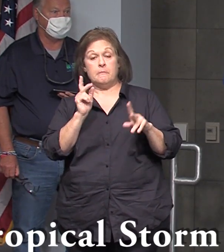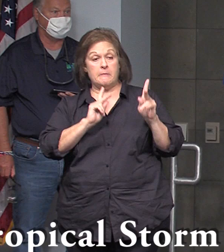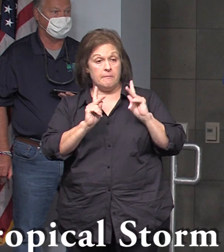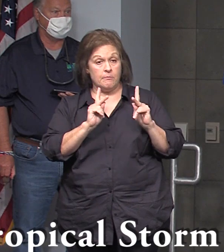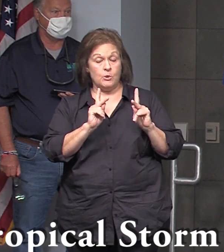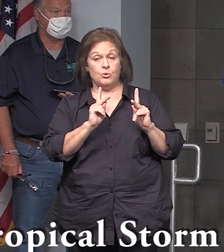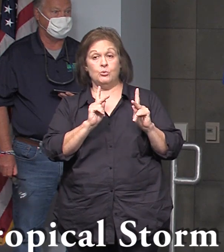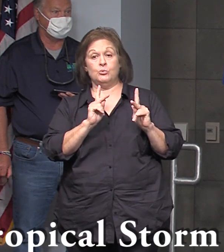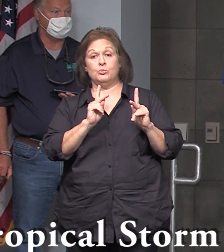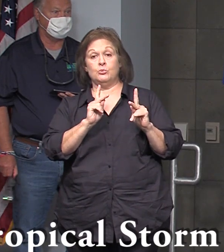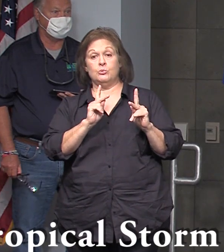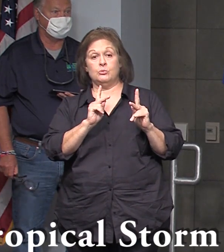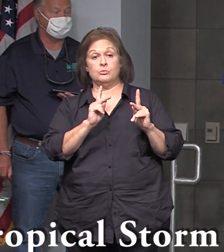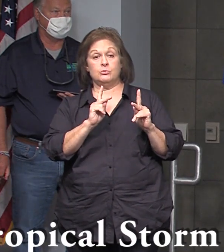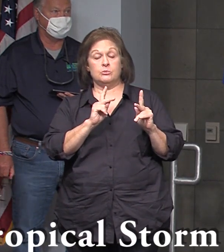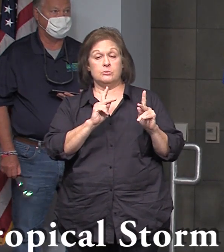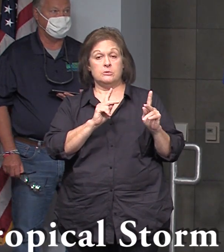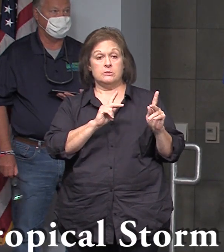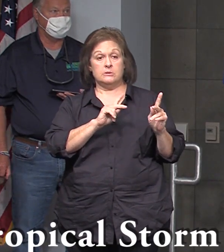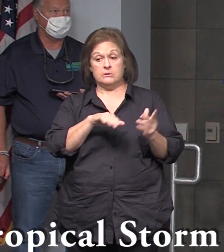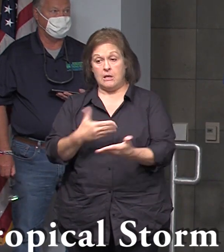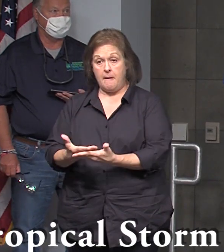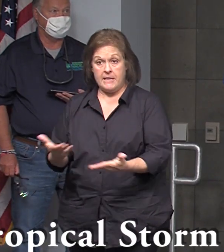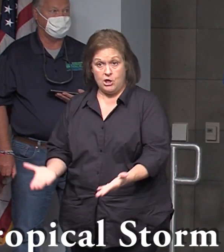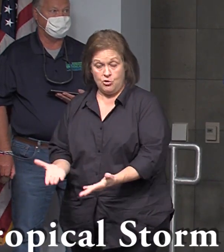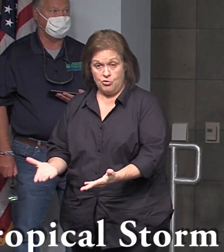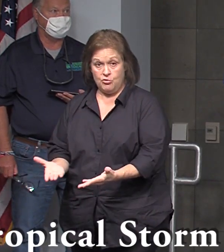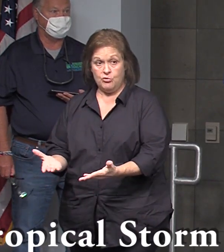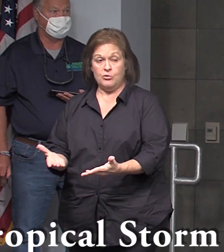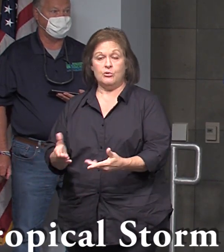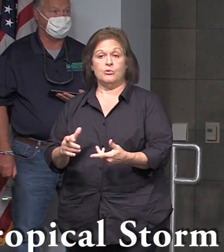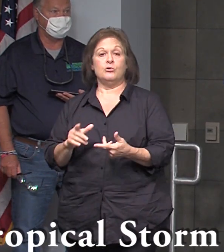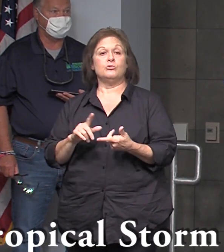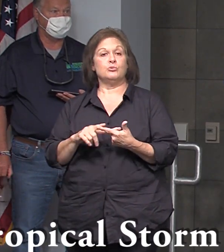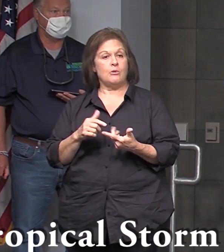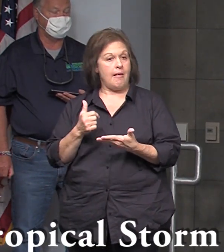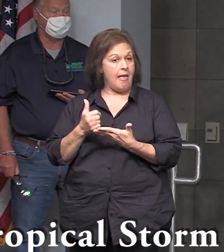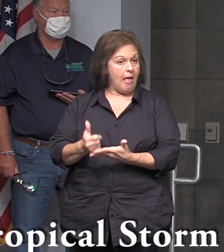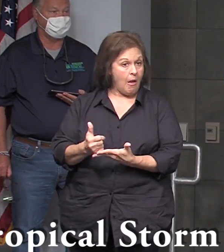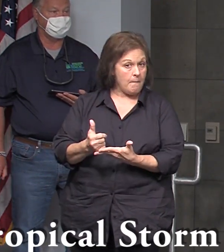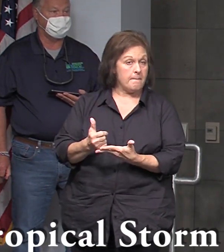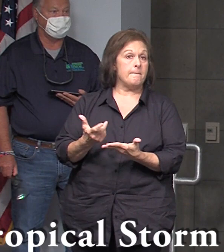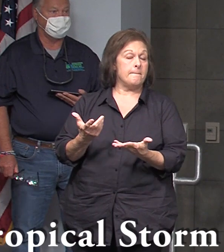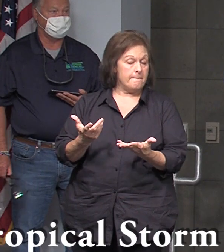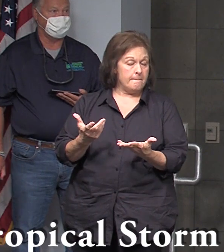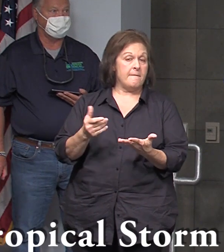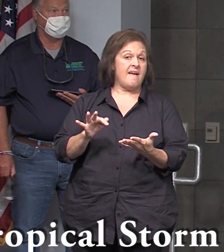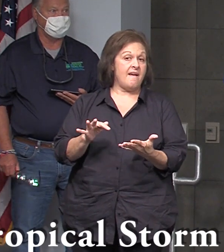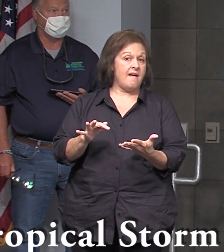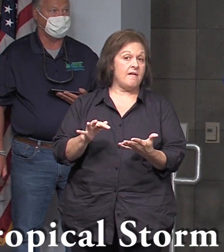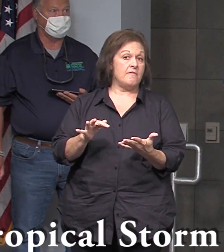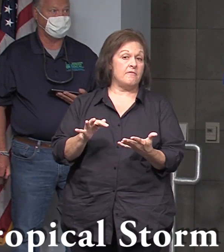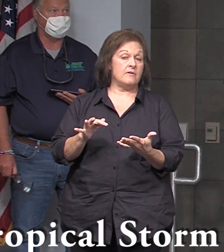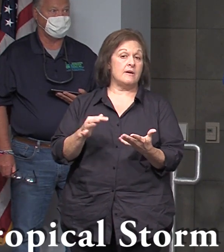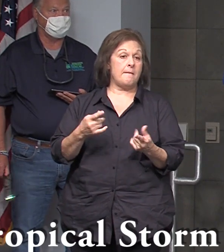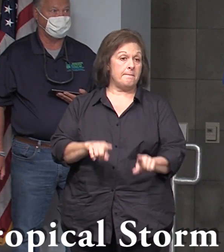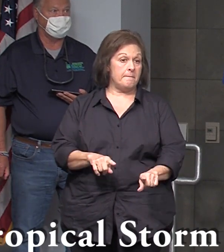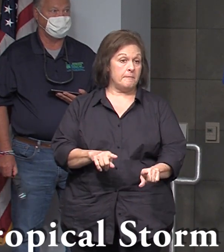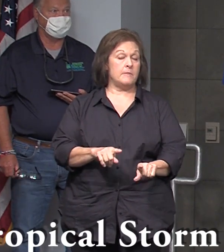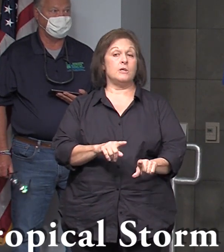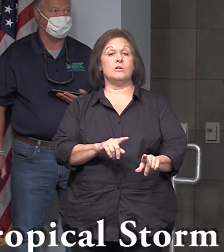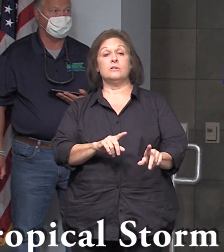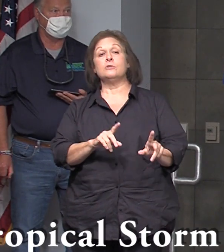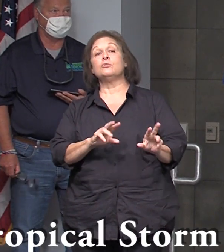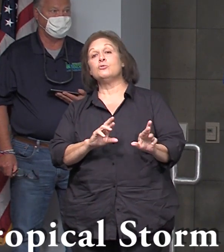that we have, boots on the ground already, so that when we do get the effects of Sally, we're ready to respond when